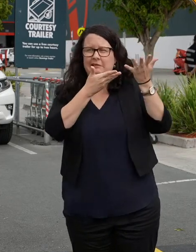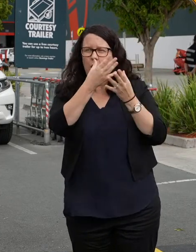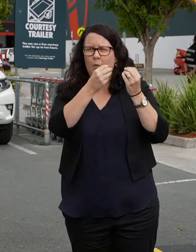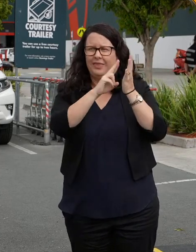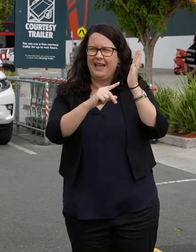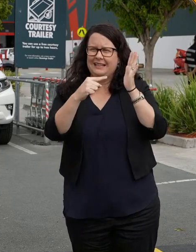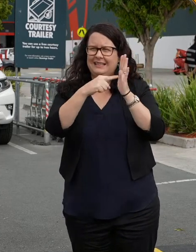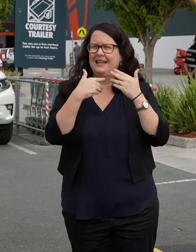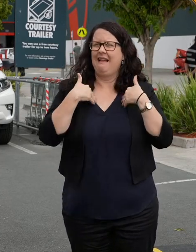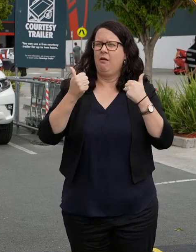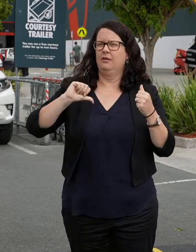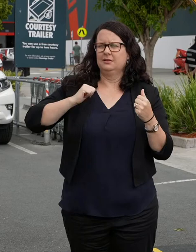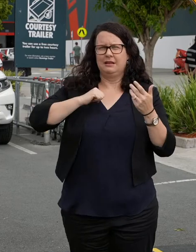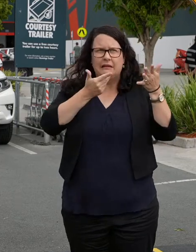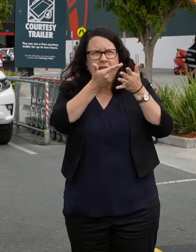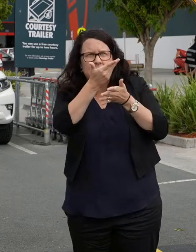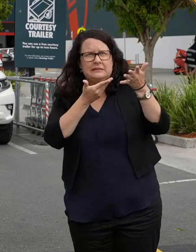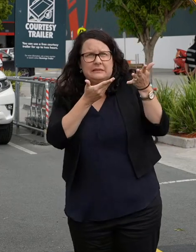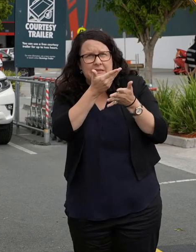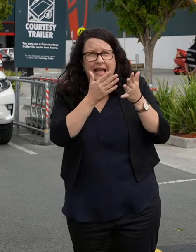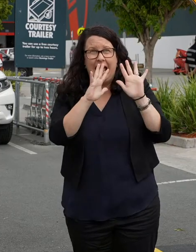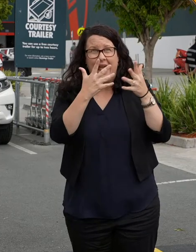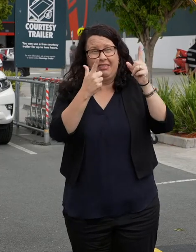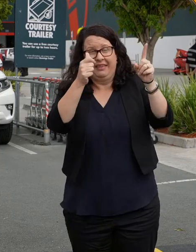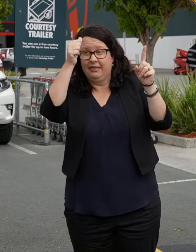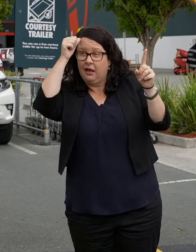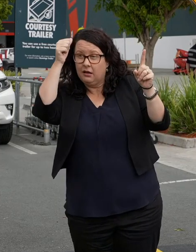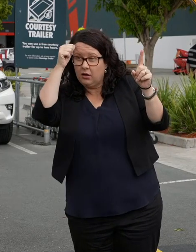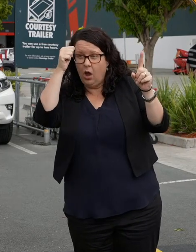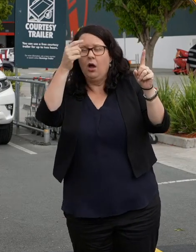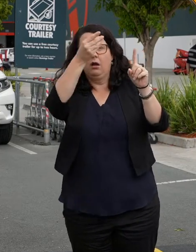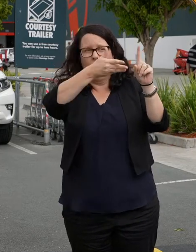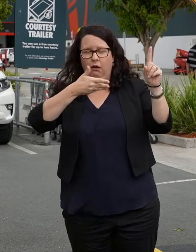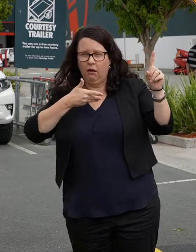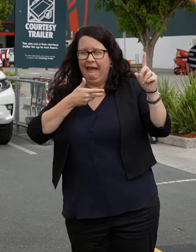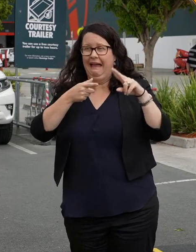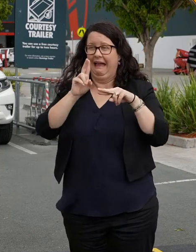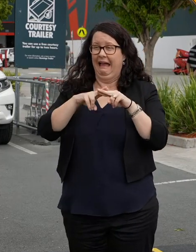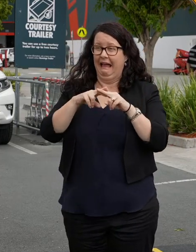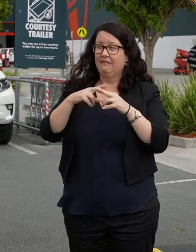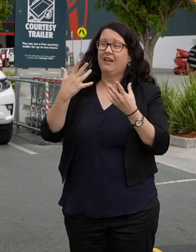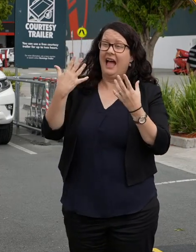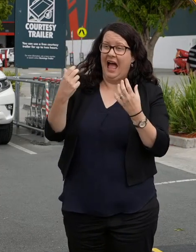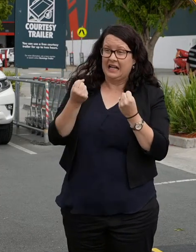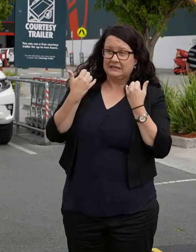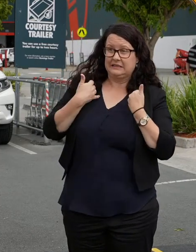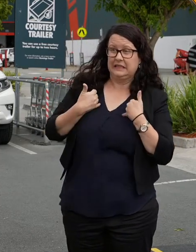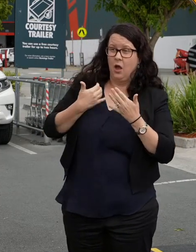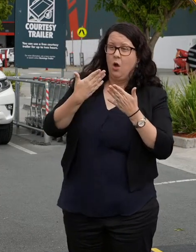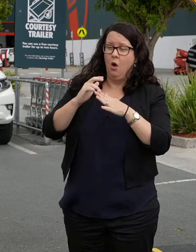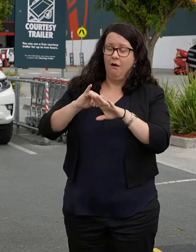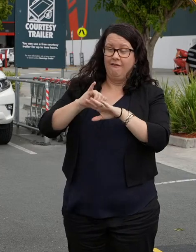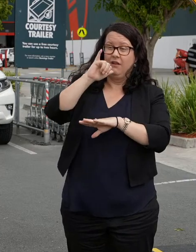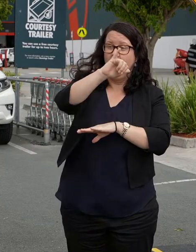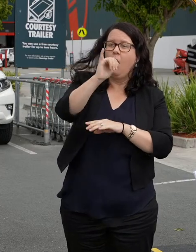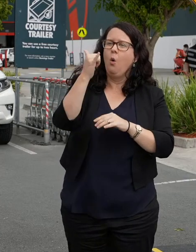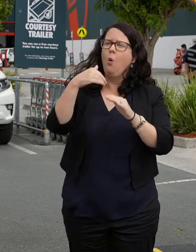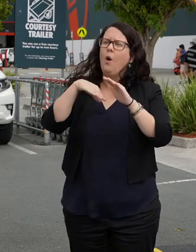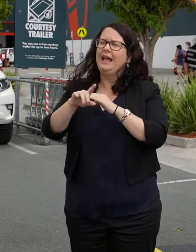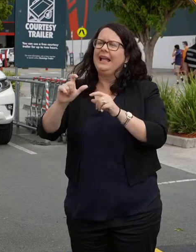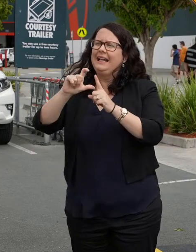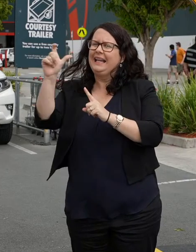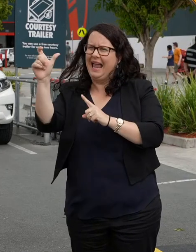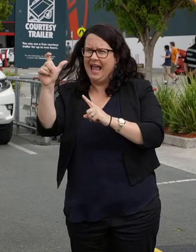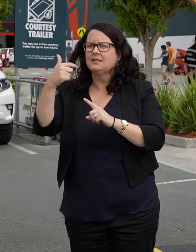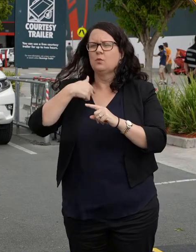of the Northern Territory so that if any information does come forward that this person was positive on the flight or while in Cairns, when we